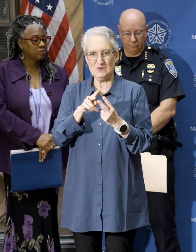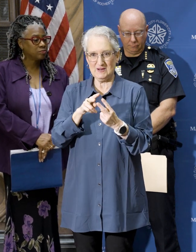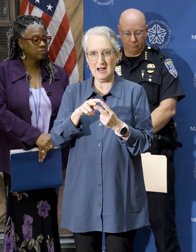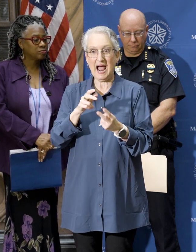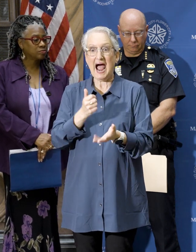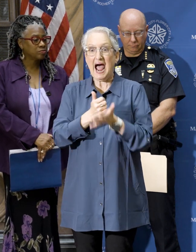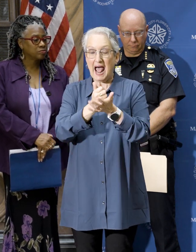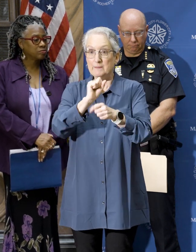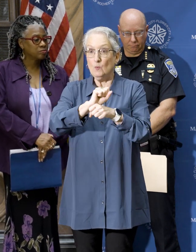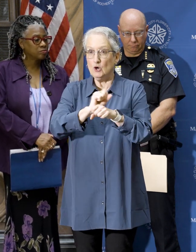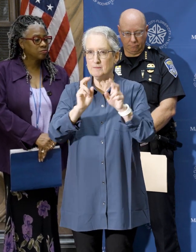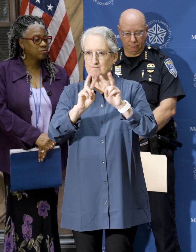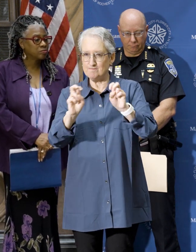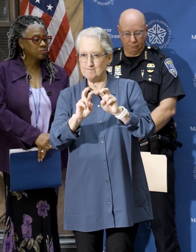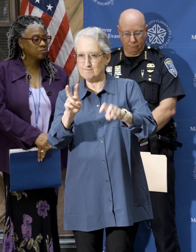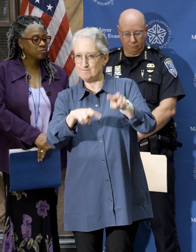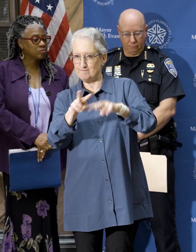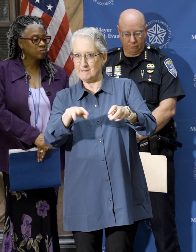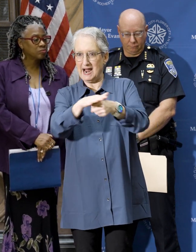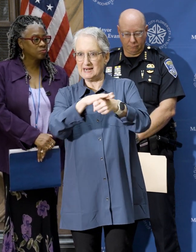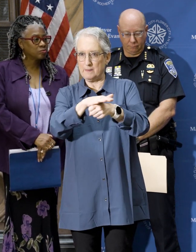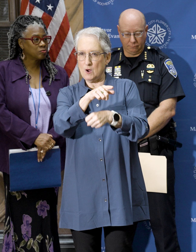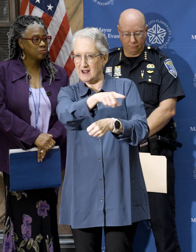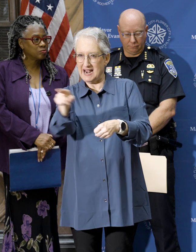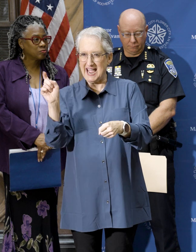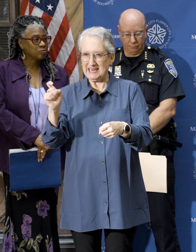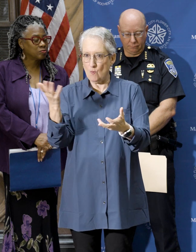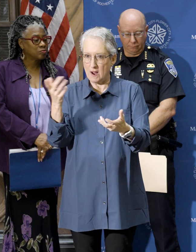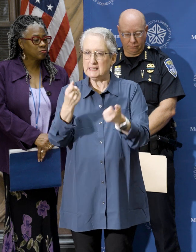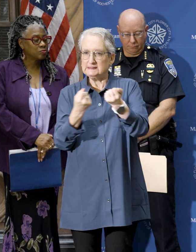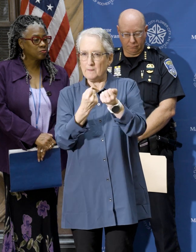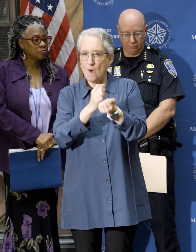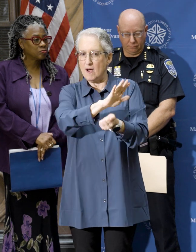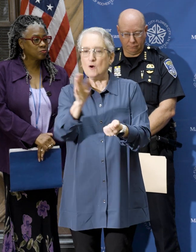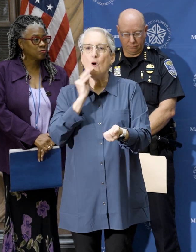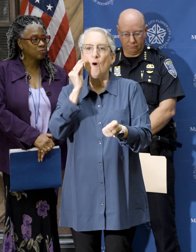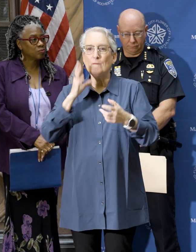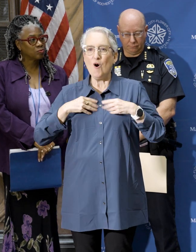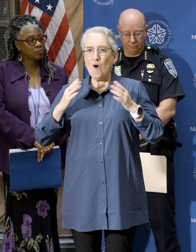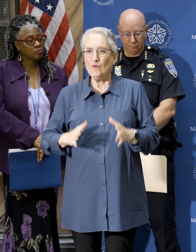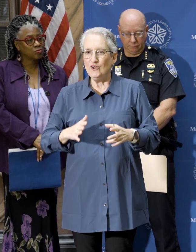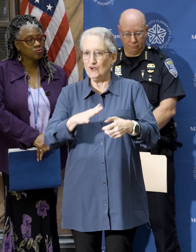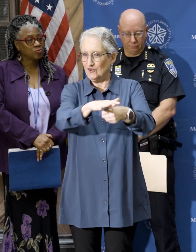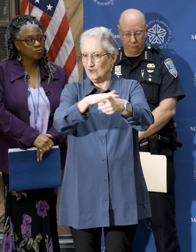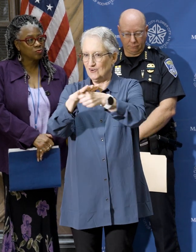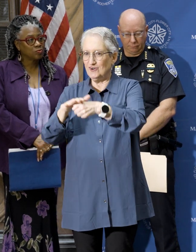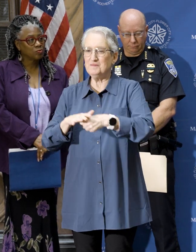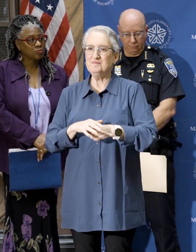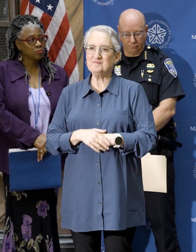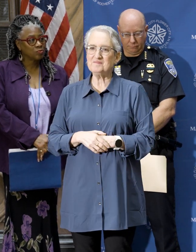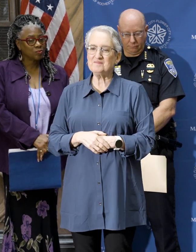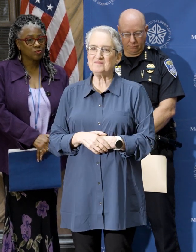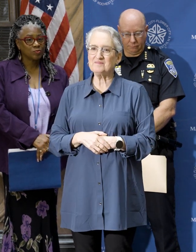ownership and support for small landlords, so stay tuned for that. I will add that we had some issues around Parcel 5 with people thinking